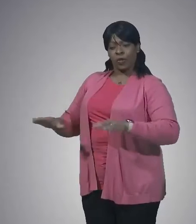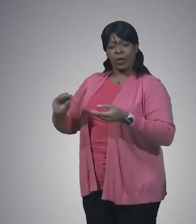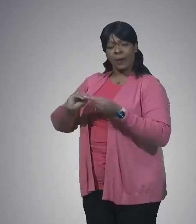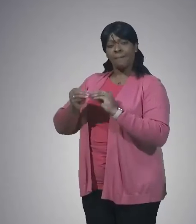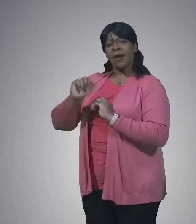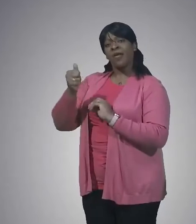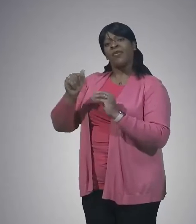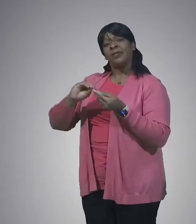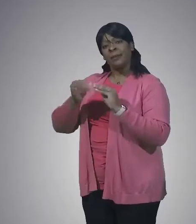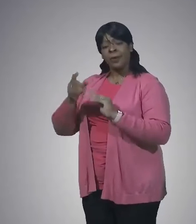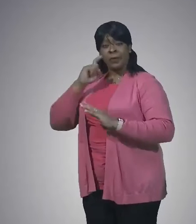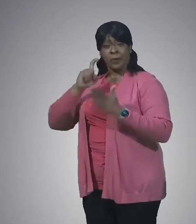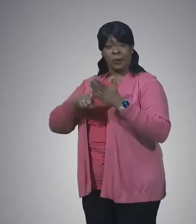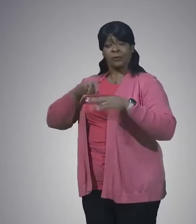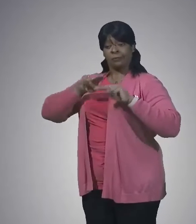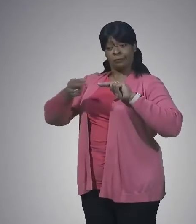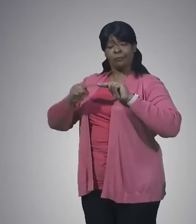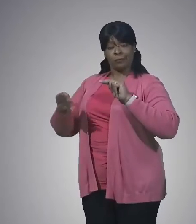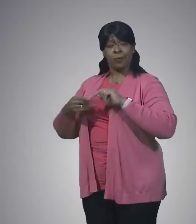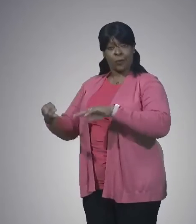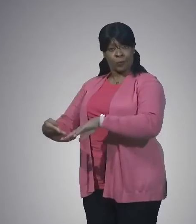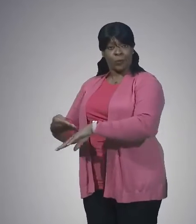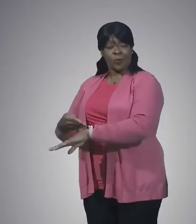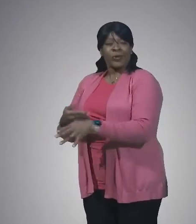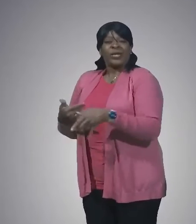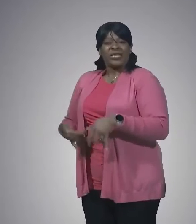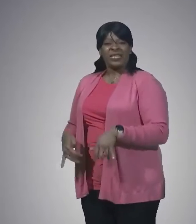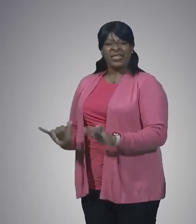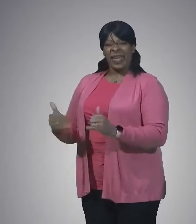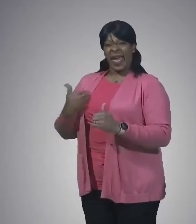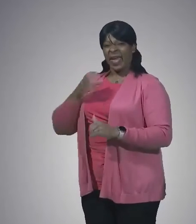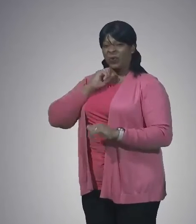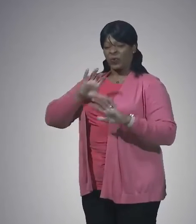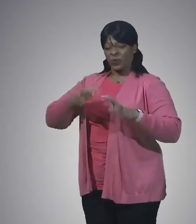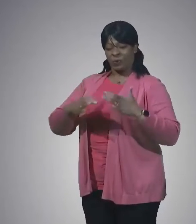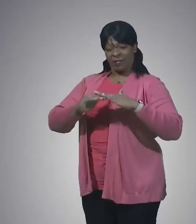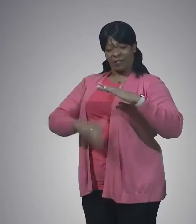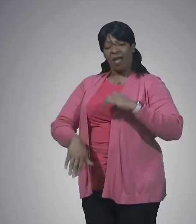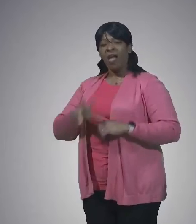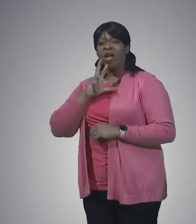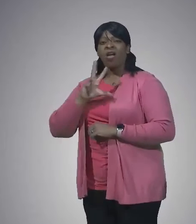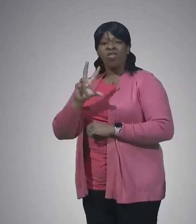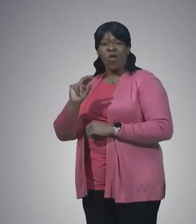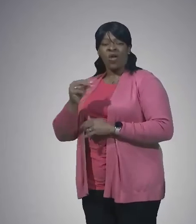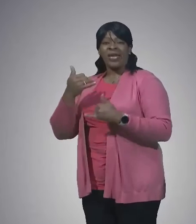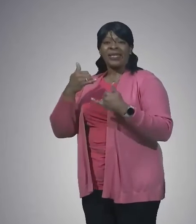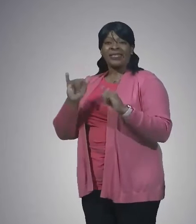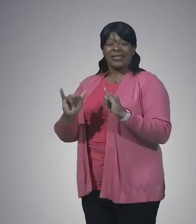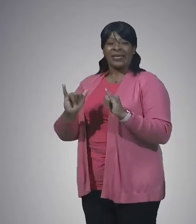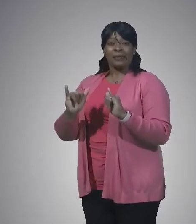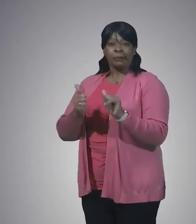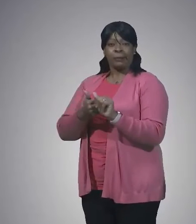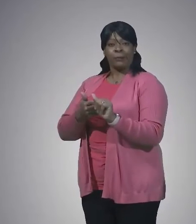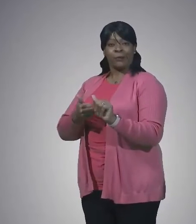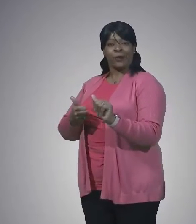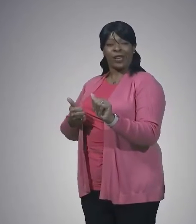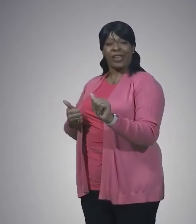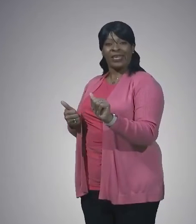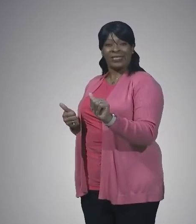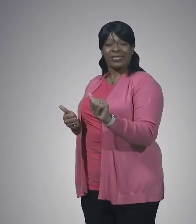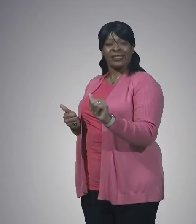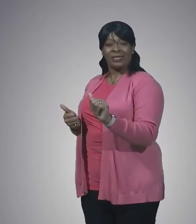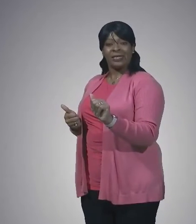other cases are improving, but still it's those younger age groups under 30 that are trailing as far